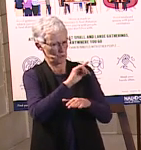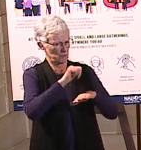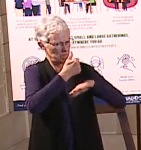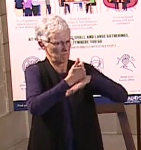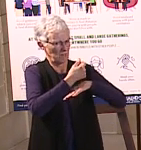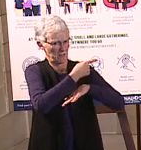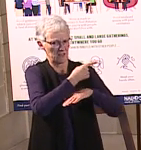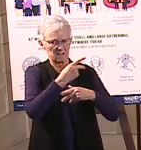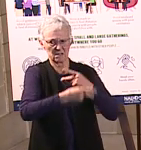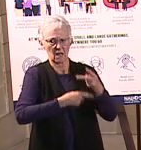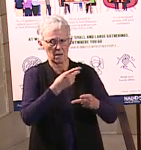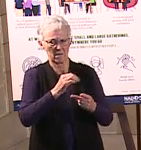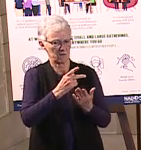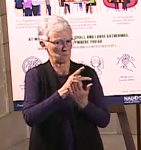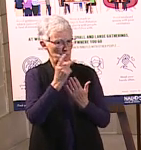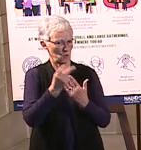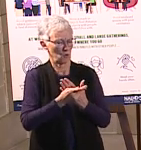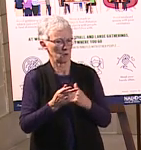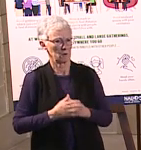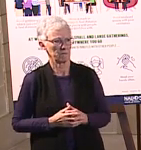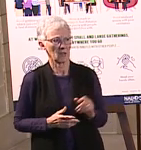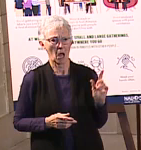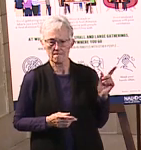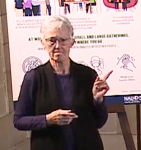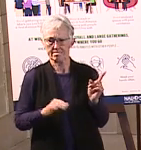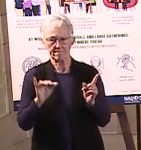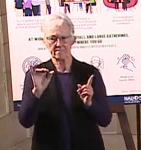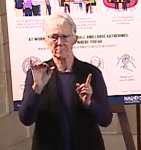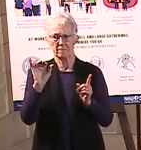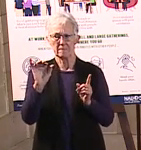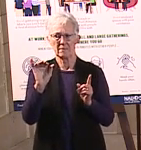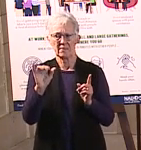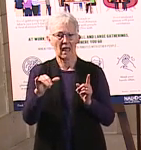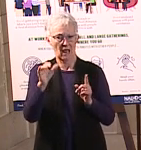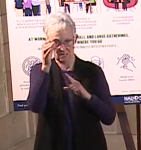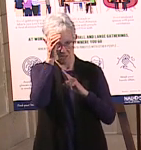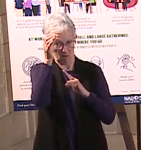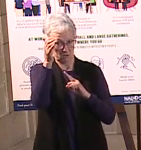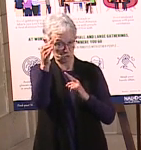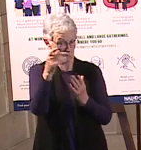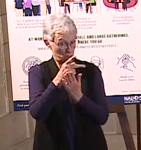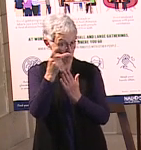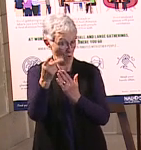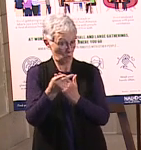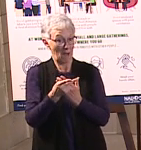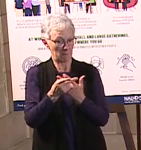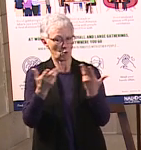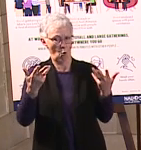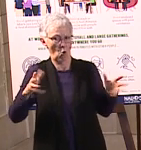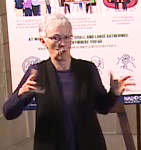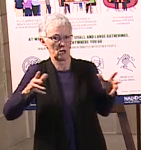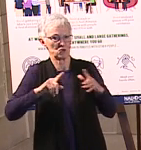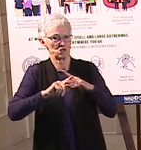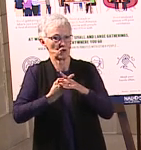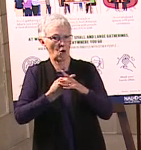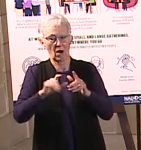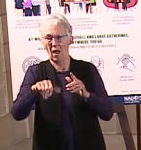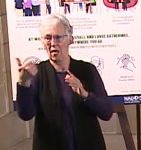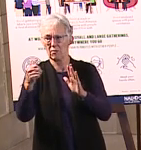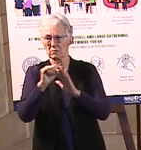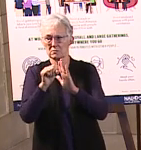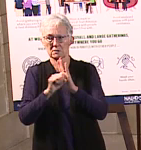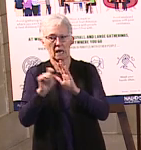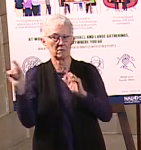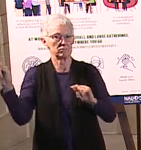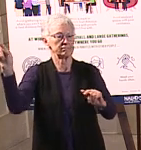that's been sort of out there, I'm going to say on the national front for a number of months, sort of since the pandemic began. There are